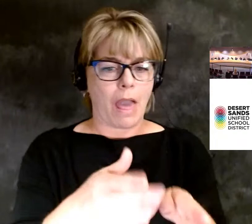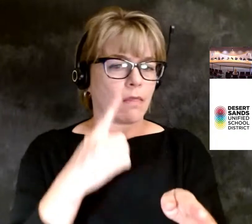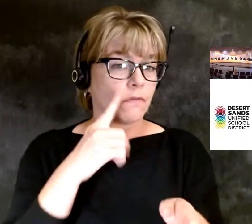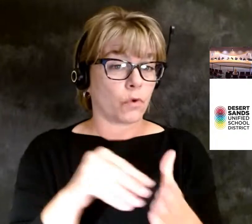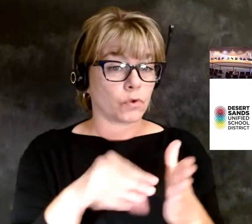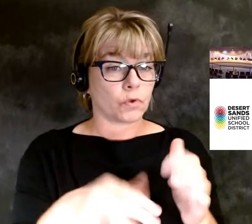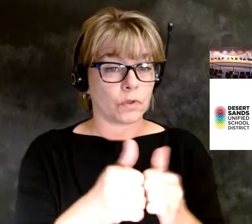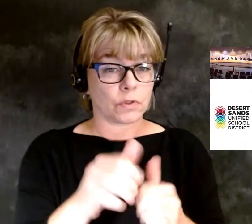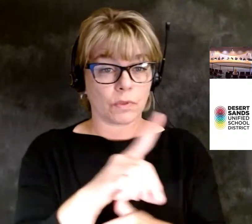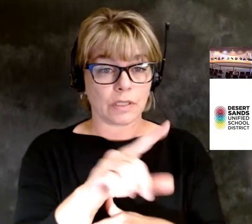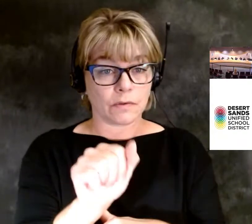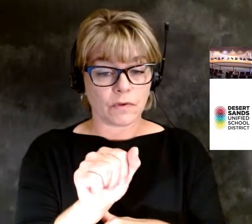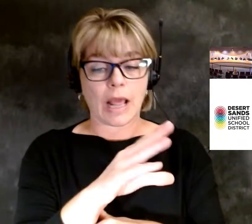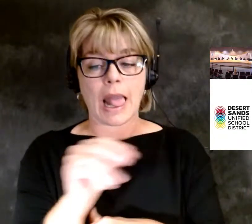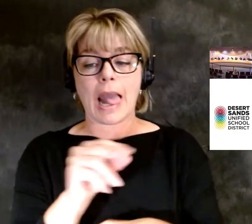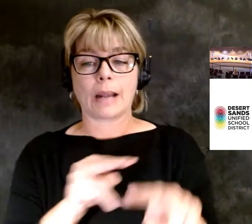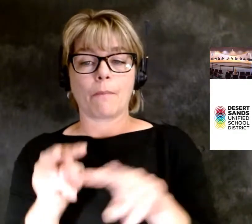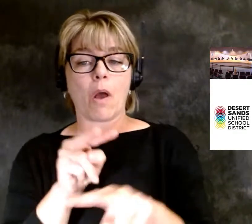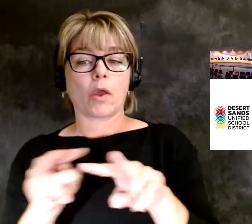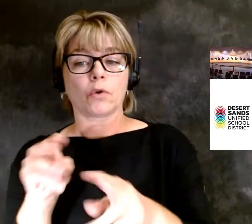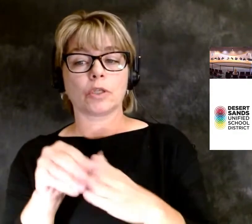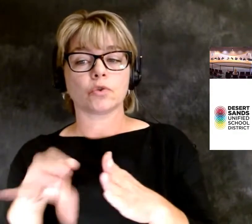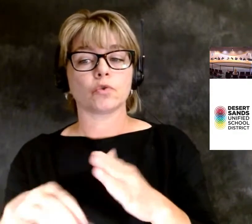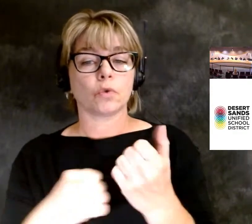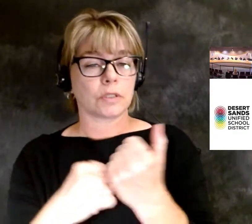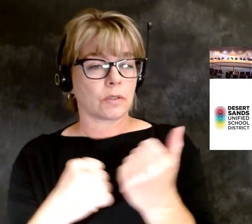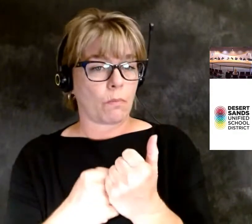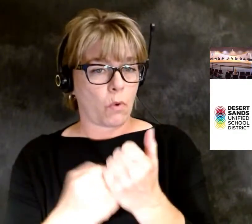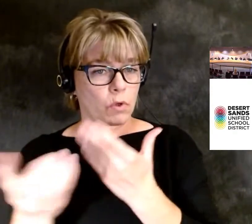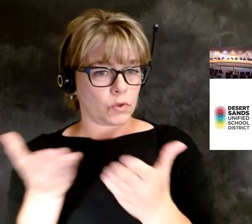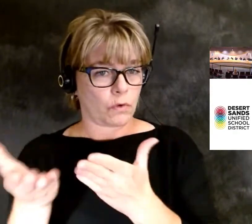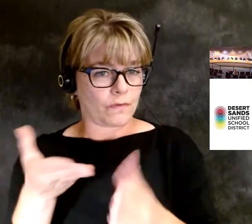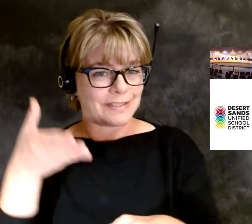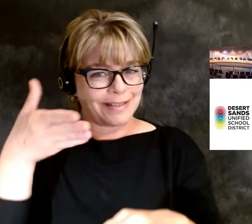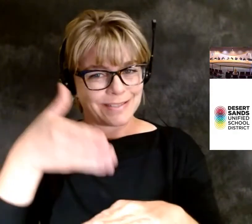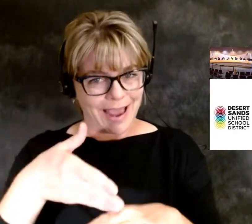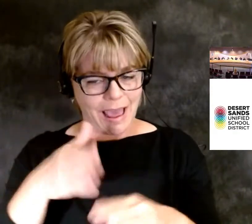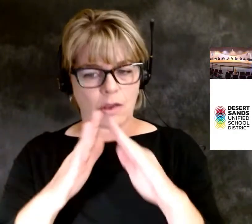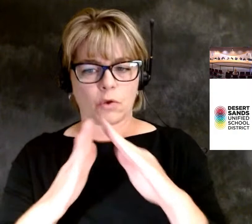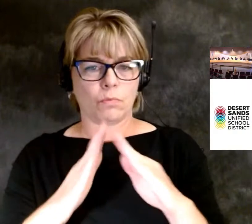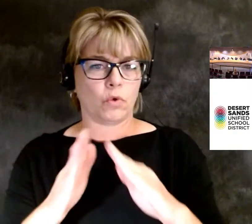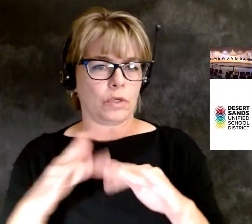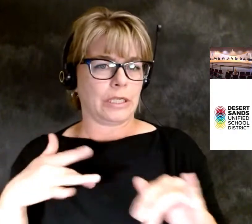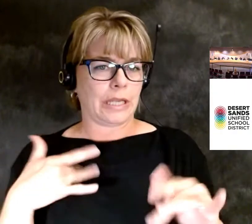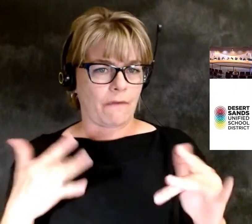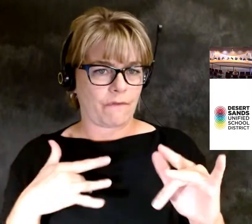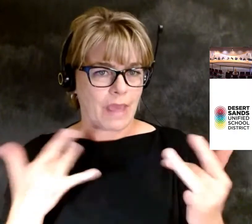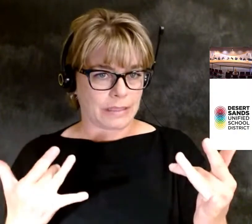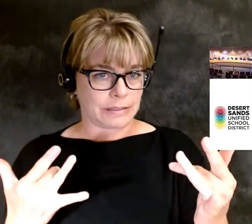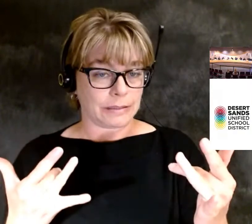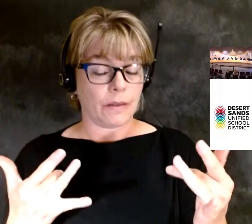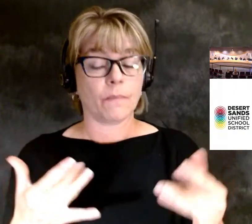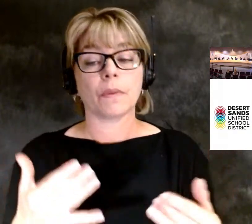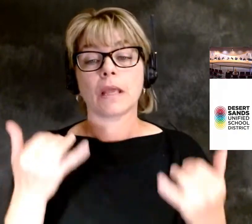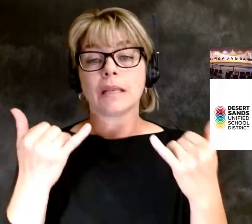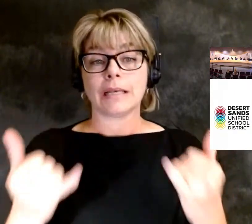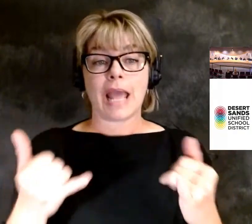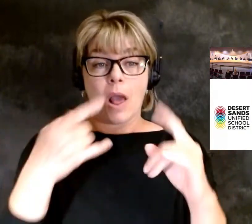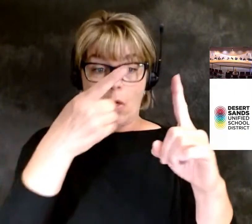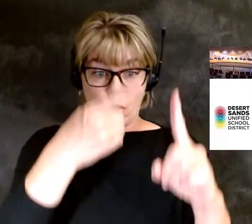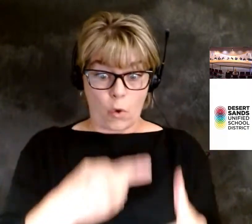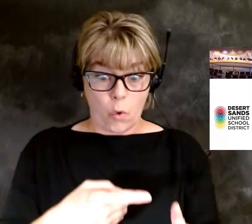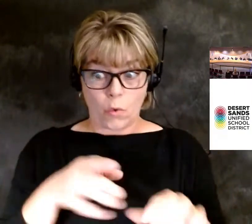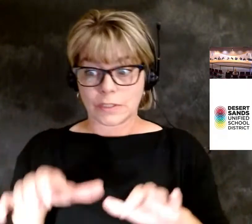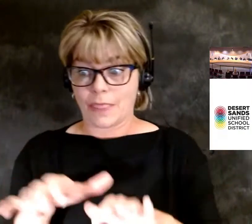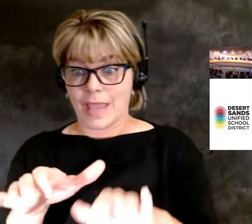participation in student support services at their community events. Now that we got those goals and actions out of the